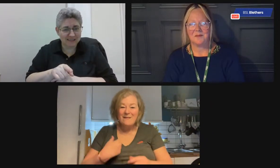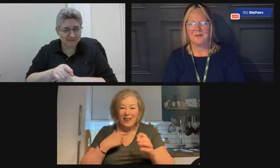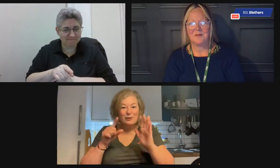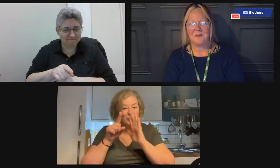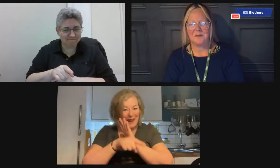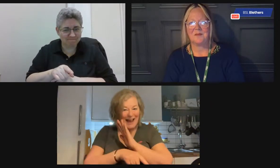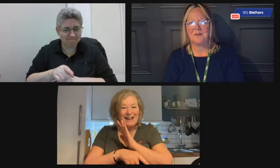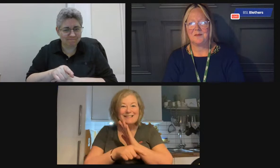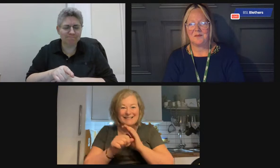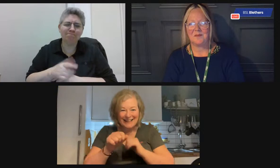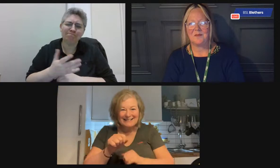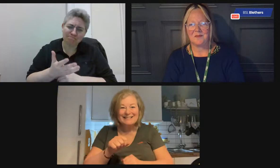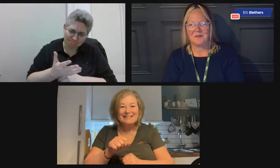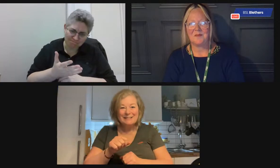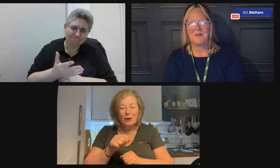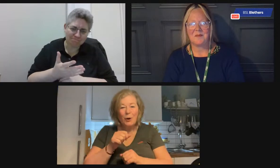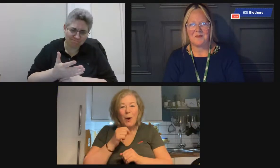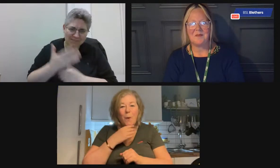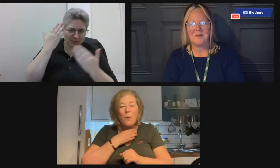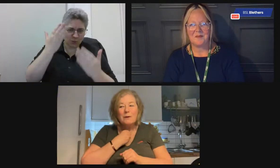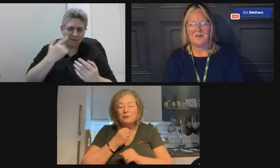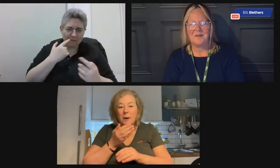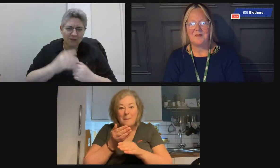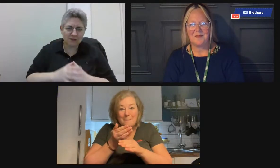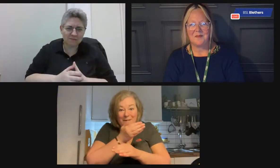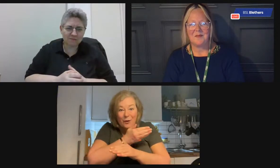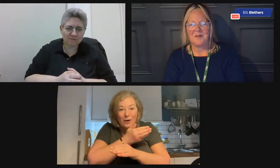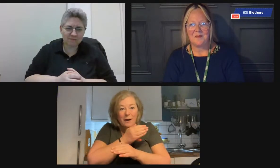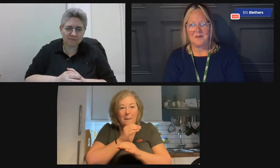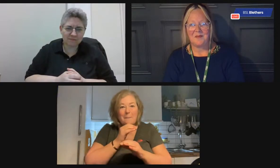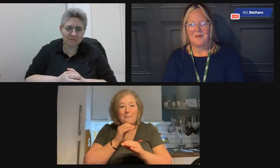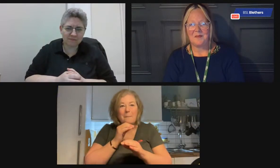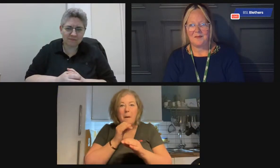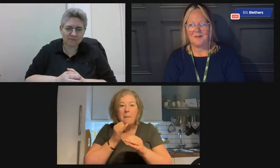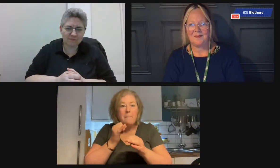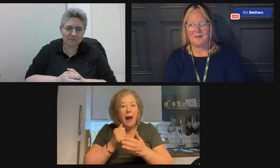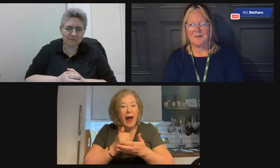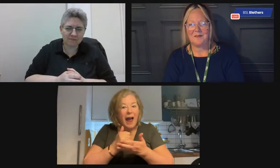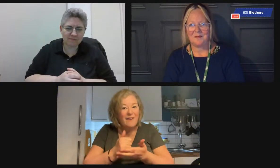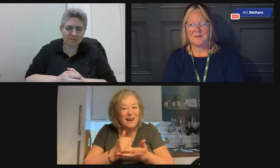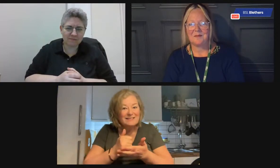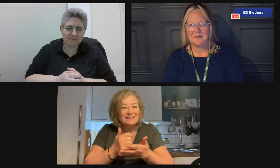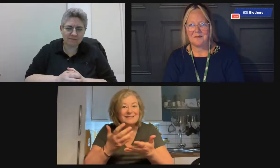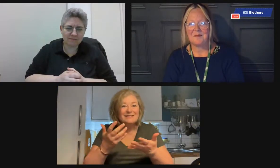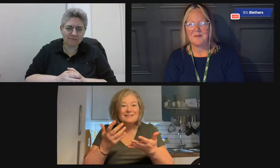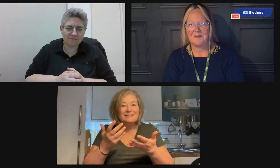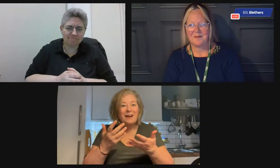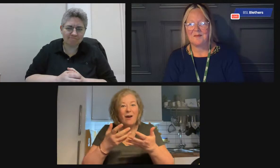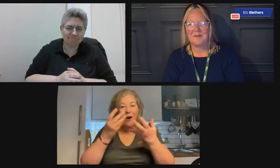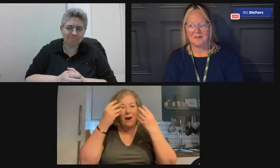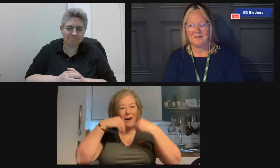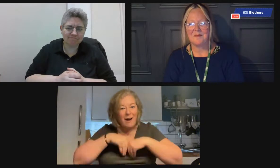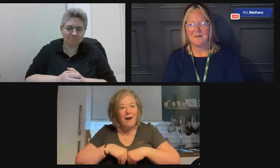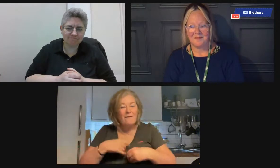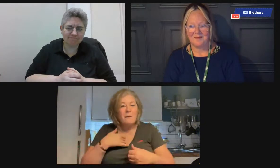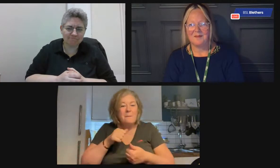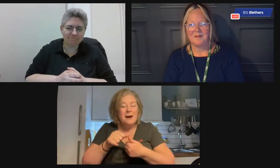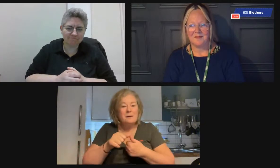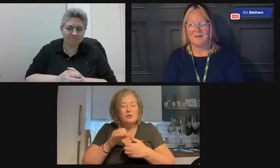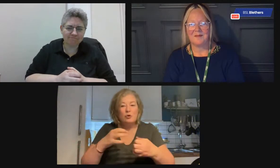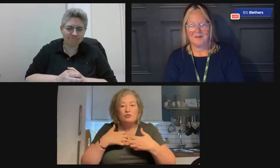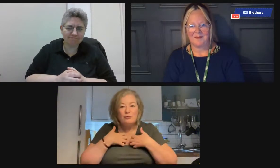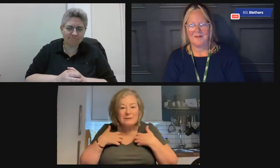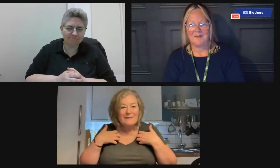joined later, and did that help you feel Yeah, better? it was later on than I would have honestly